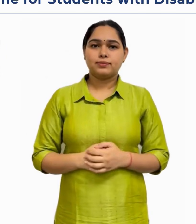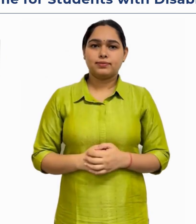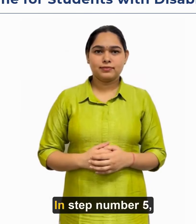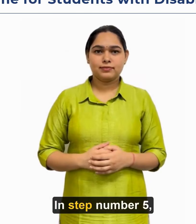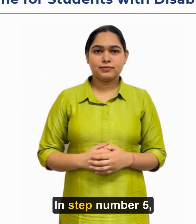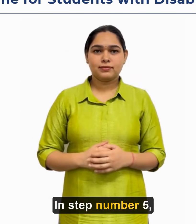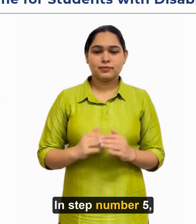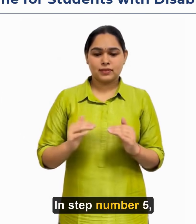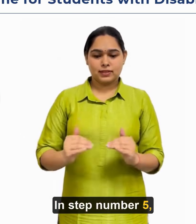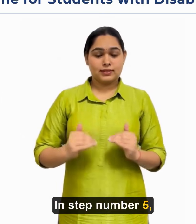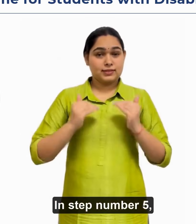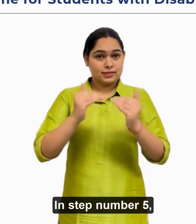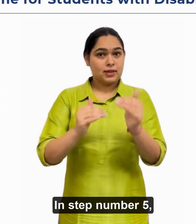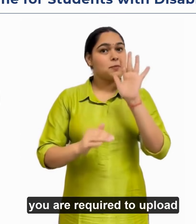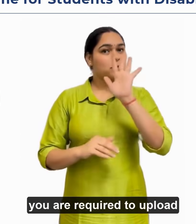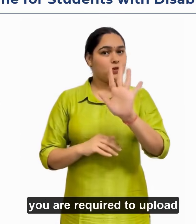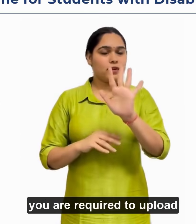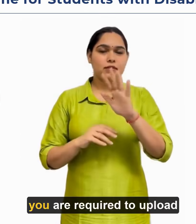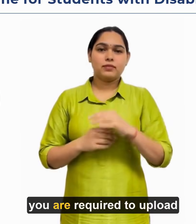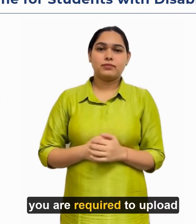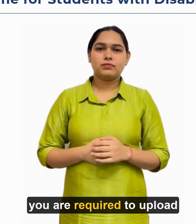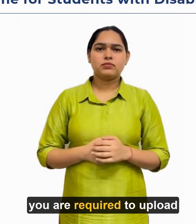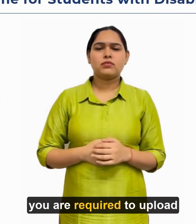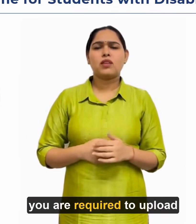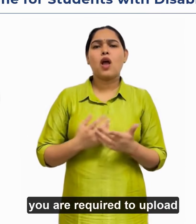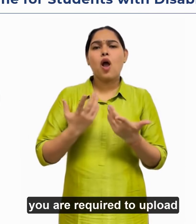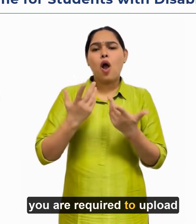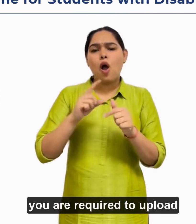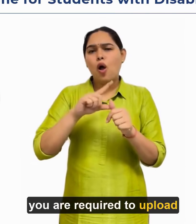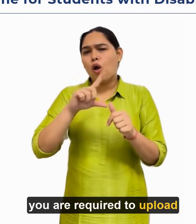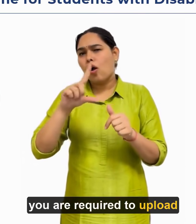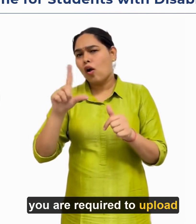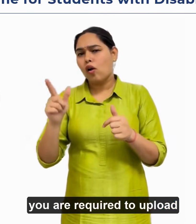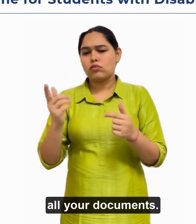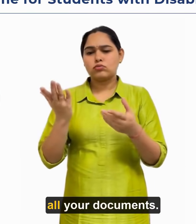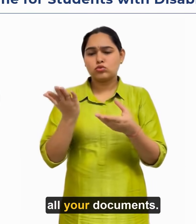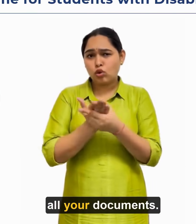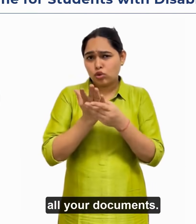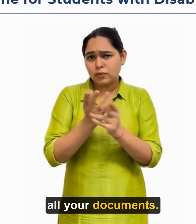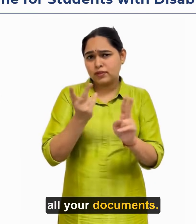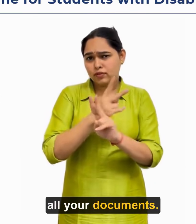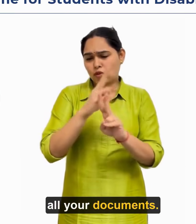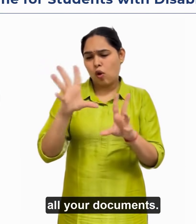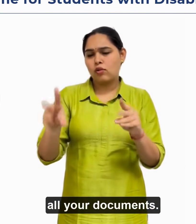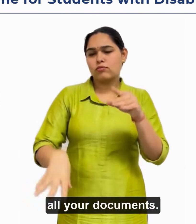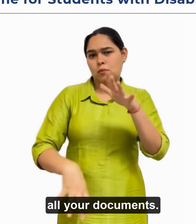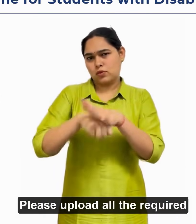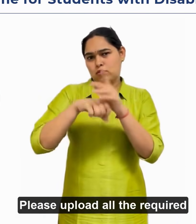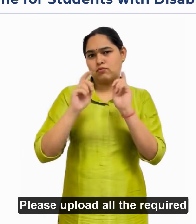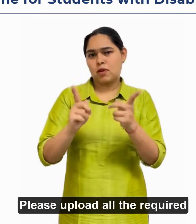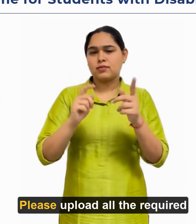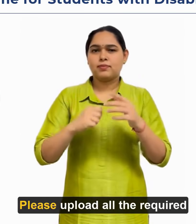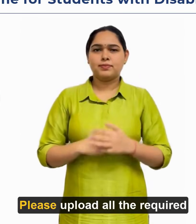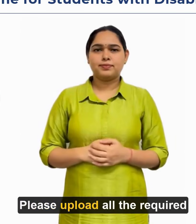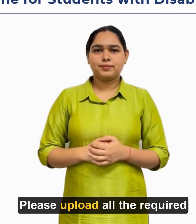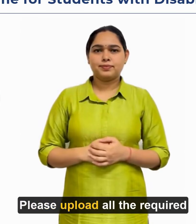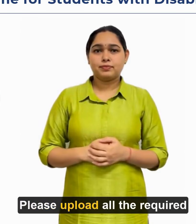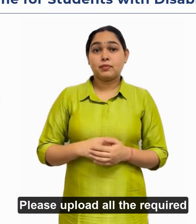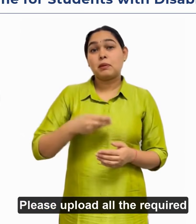In step number 5, you are required to upload all your documents. Please upload